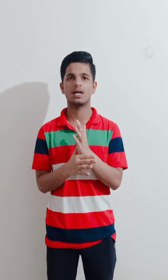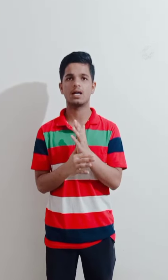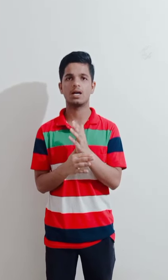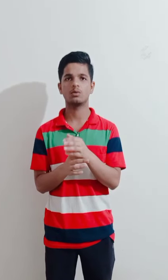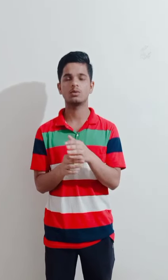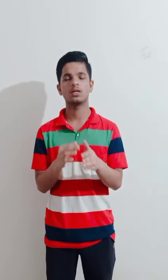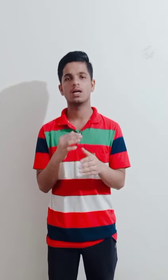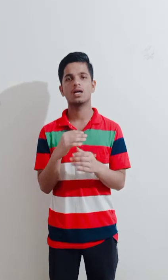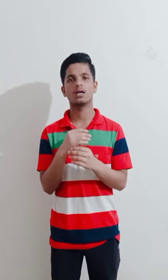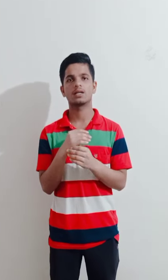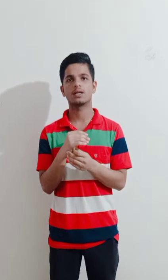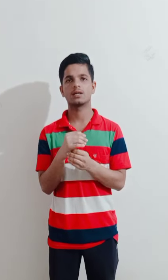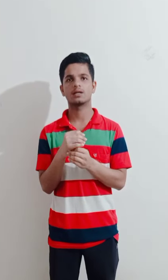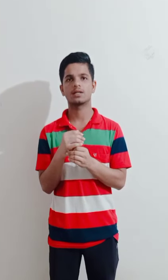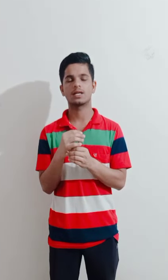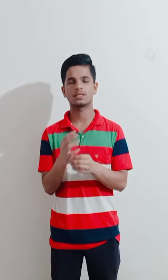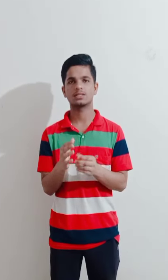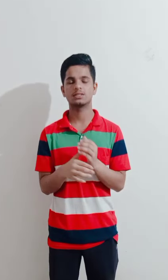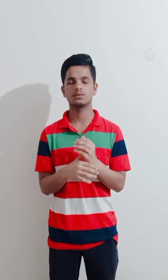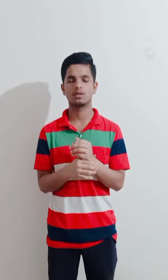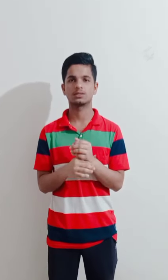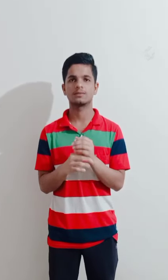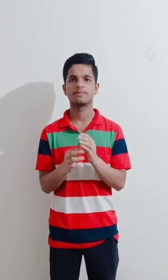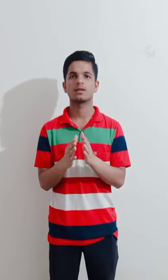how recursion is works.